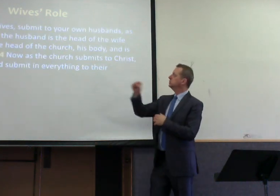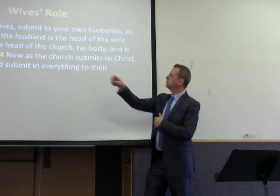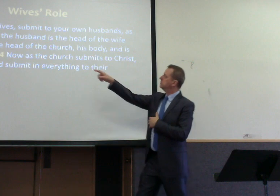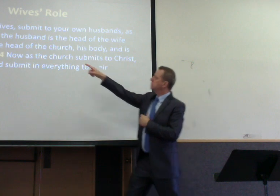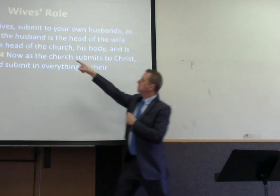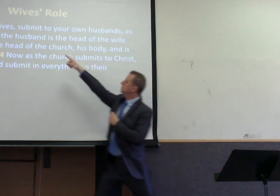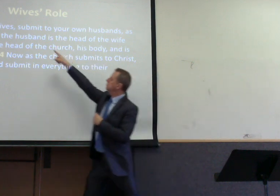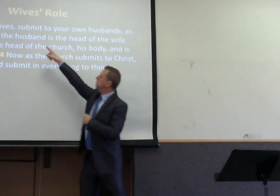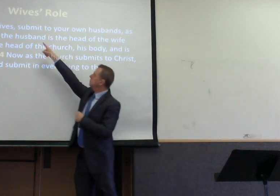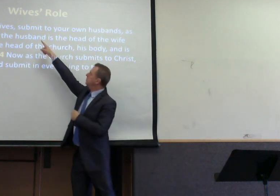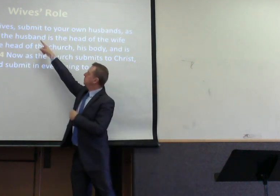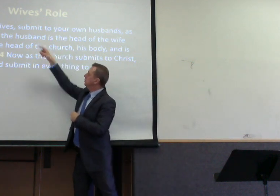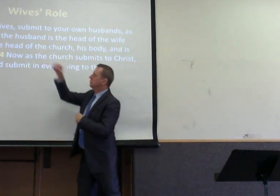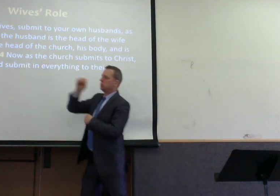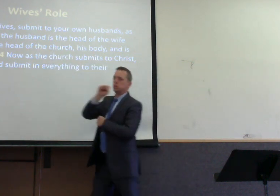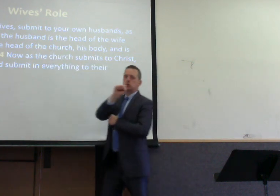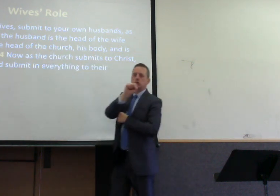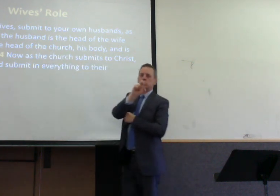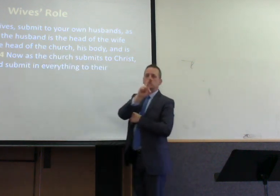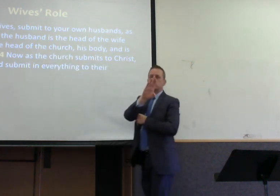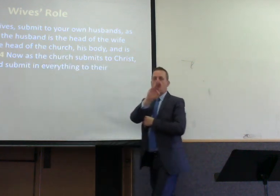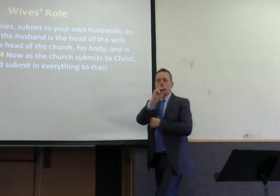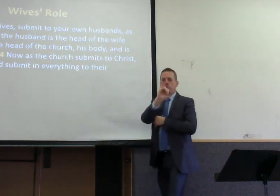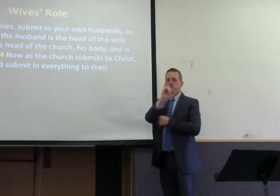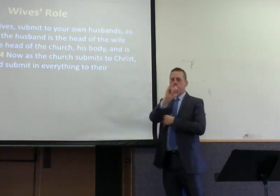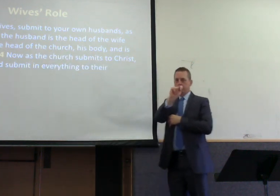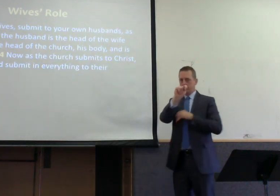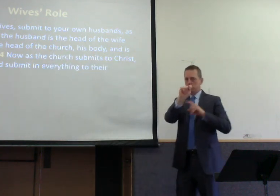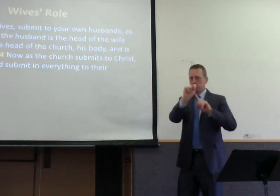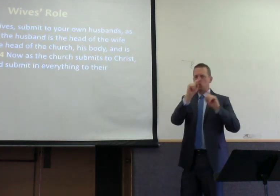So wife,